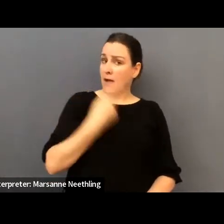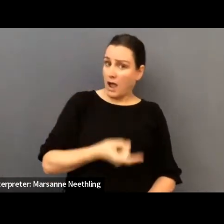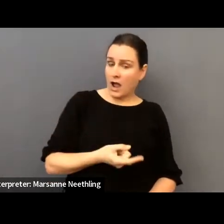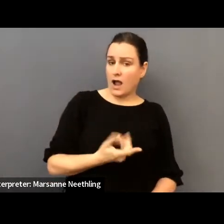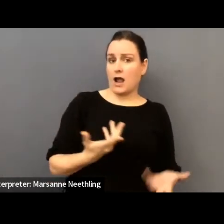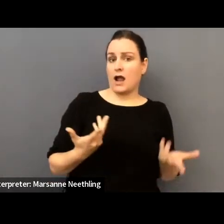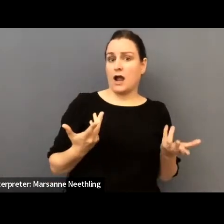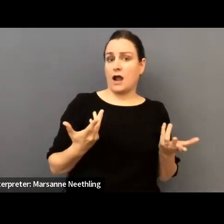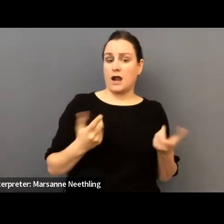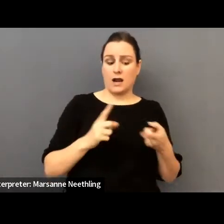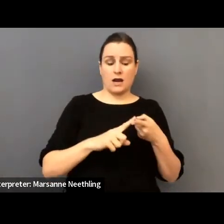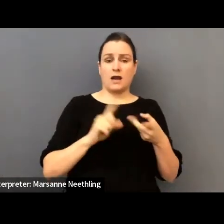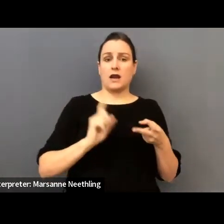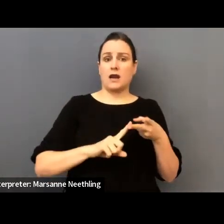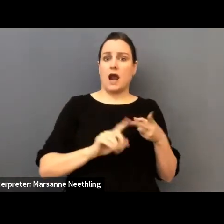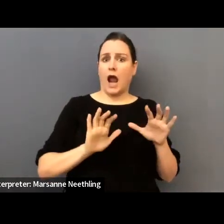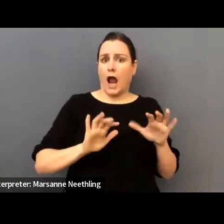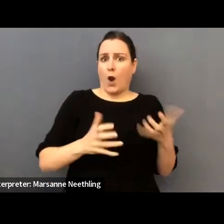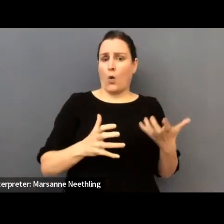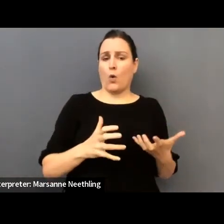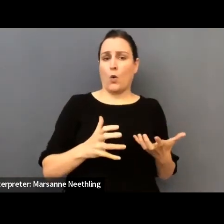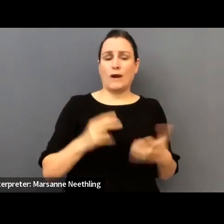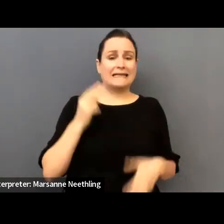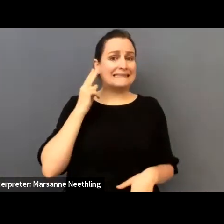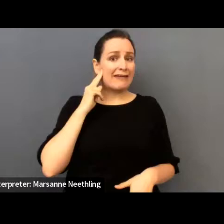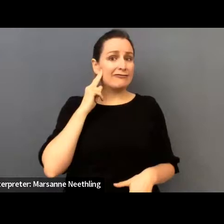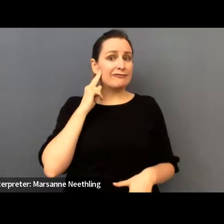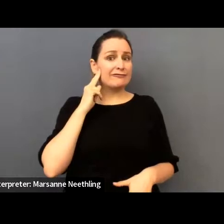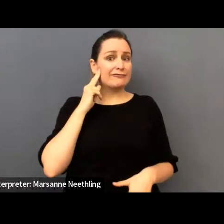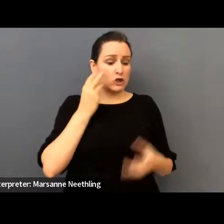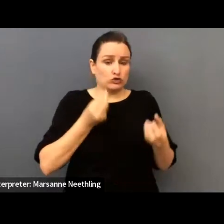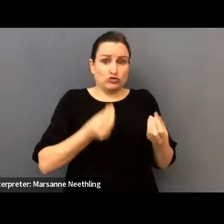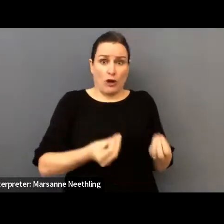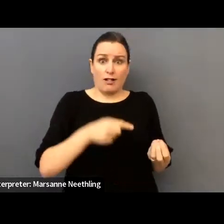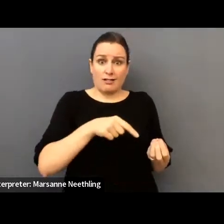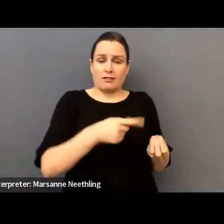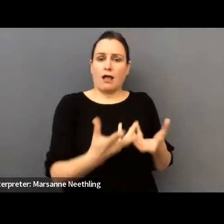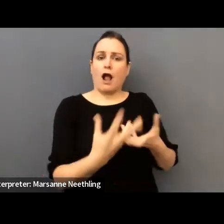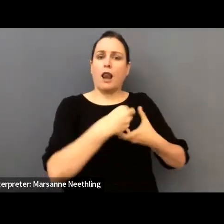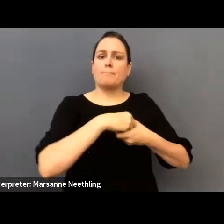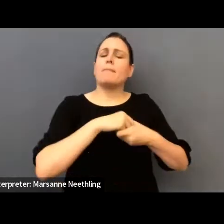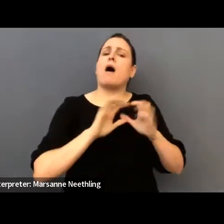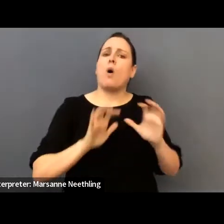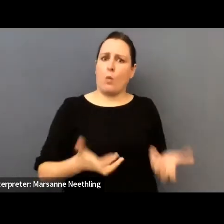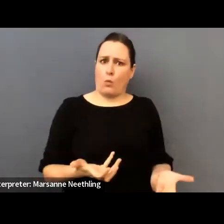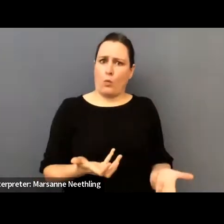enablers for inclusion for the deaf child.